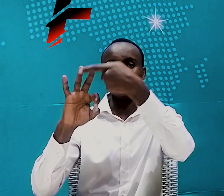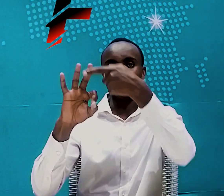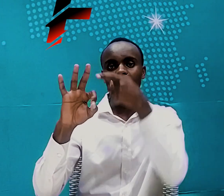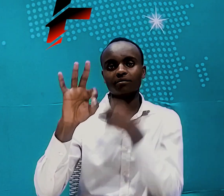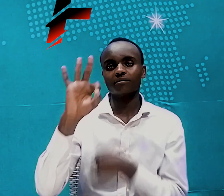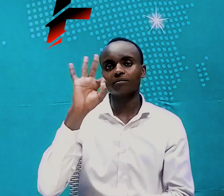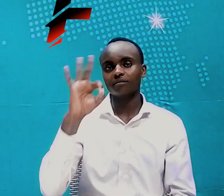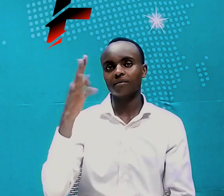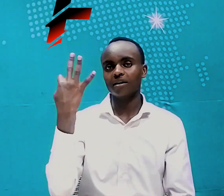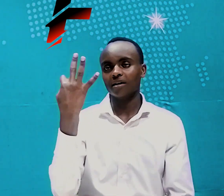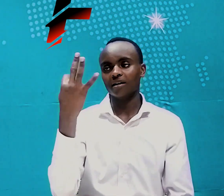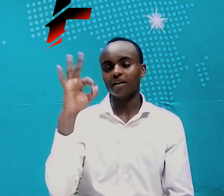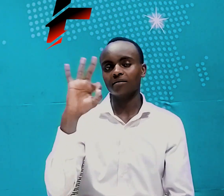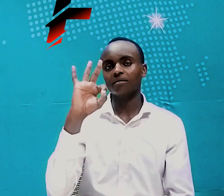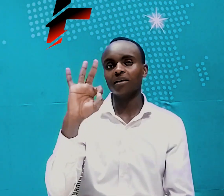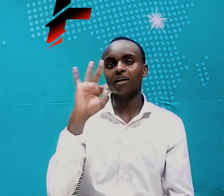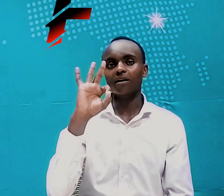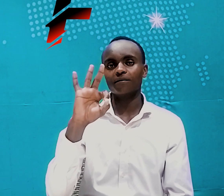the letter F.